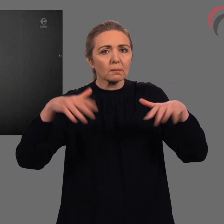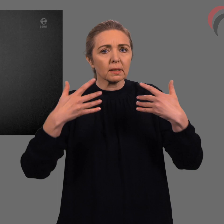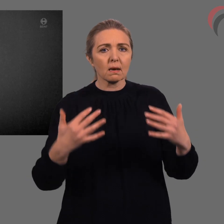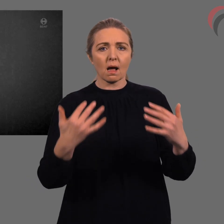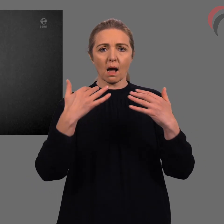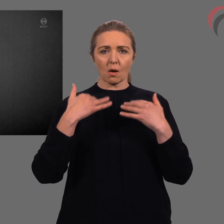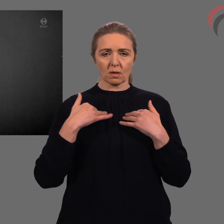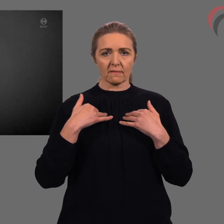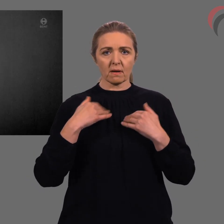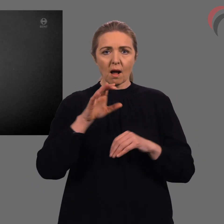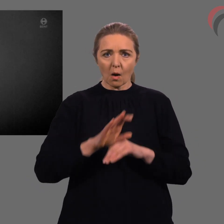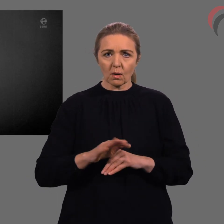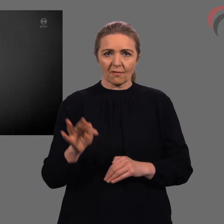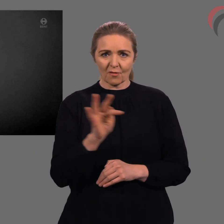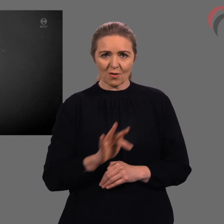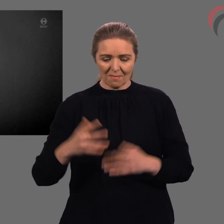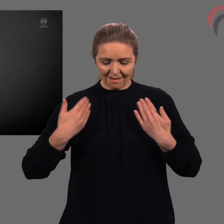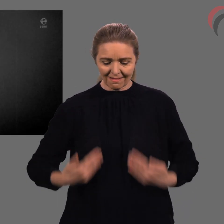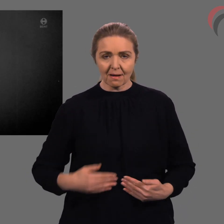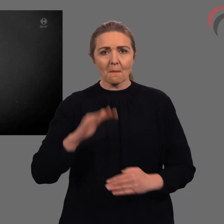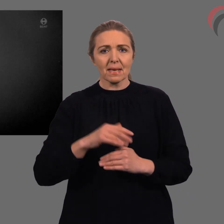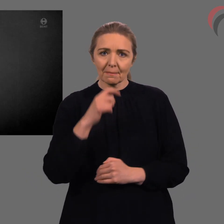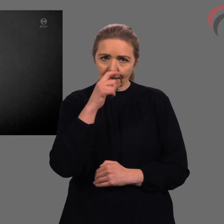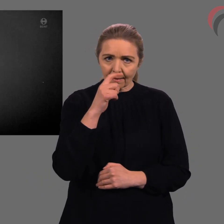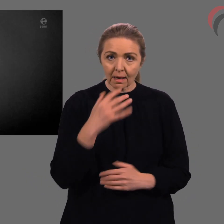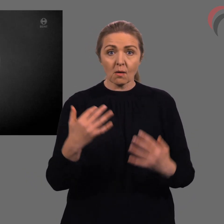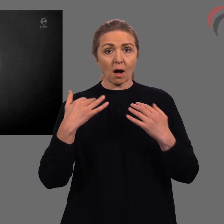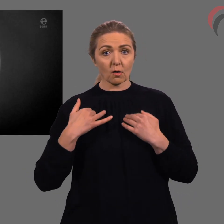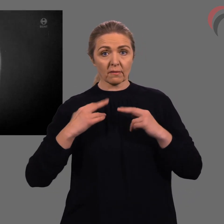eykur álag á frumur líkamans, hægir á brennslu og